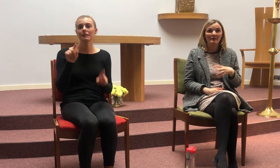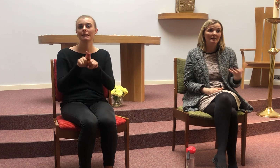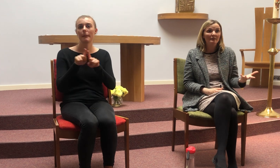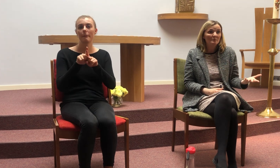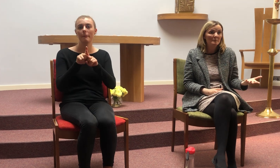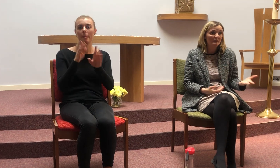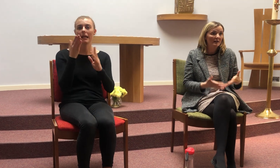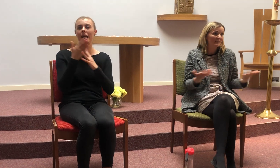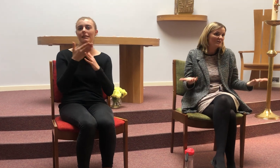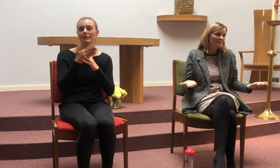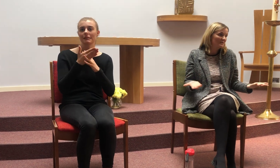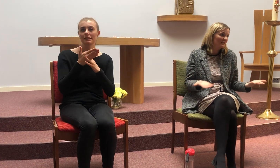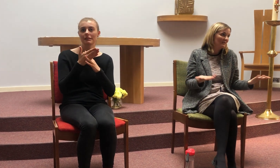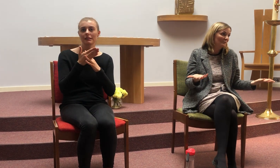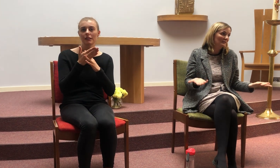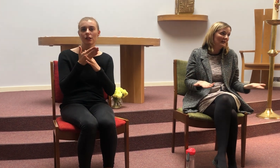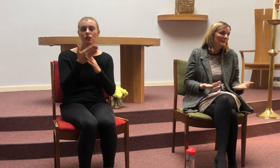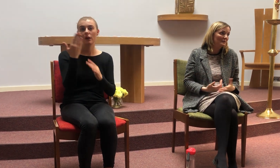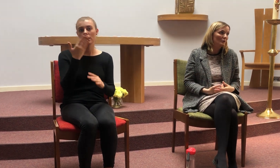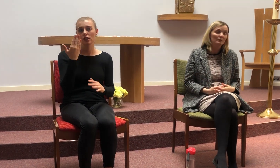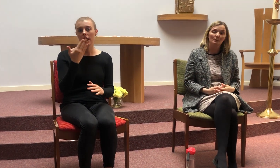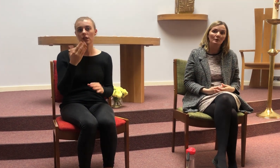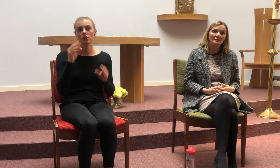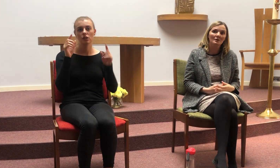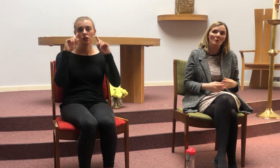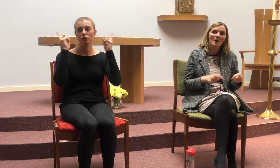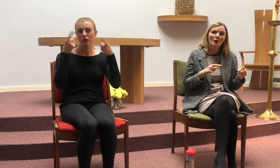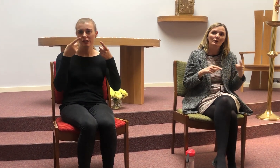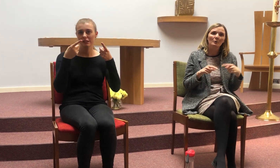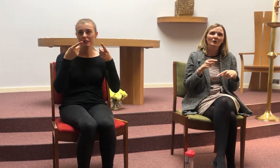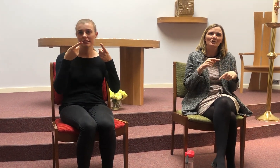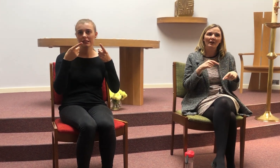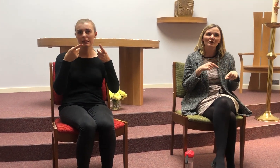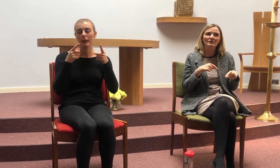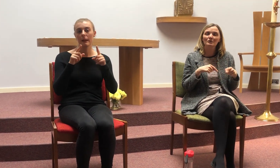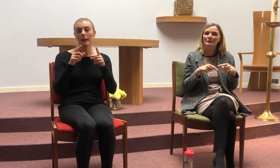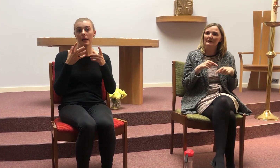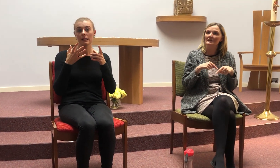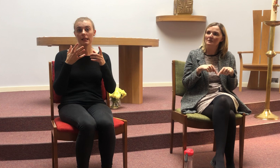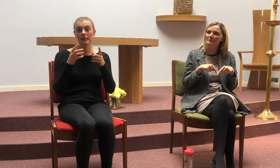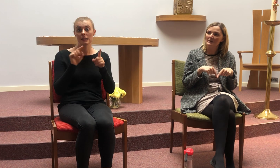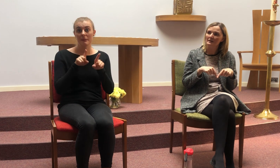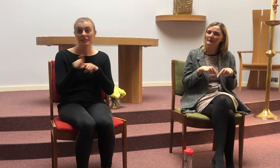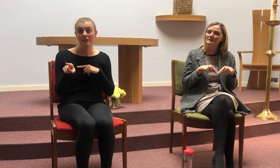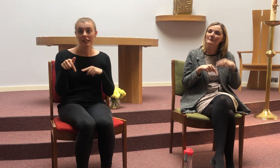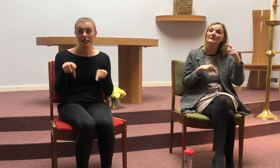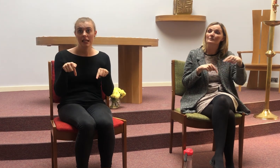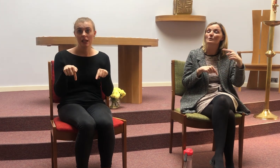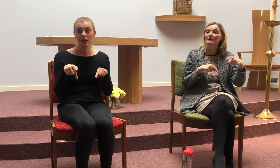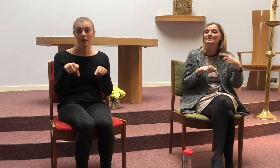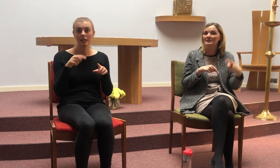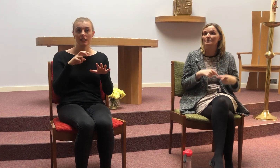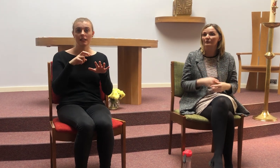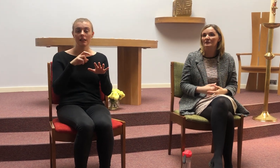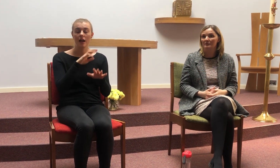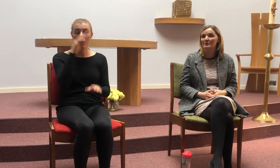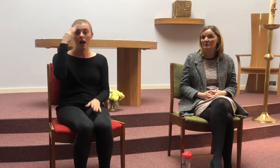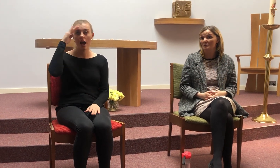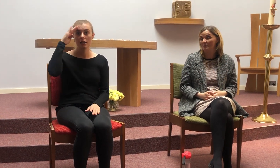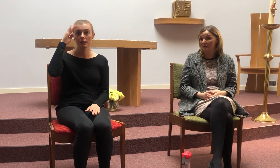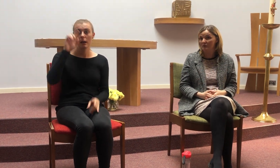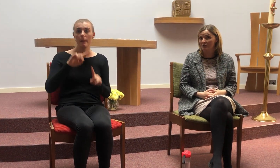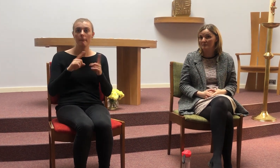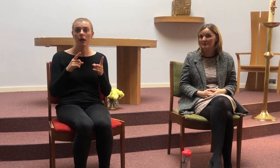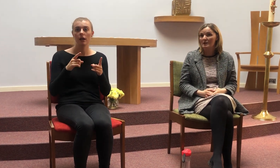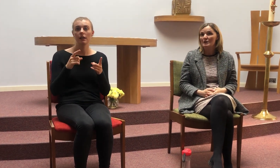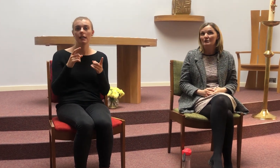the same way that hearing people can. That's just, I think, something that happens all over the world. So, what changes do we need to make it more accessible for deaf people